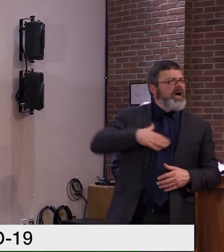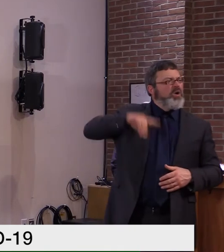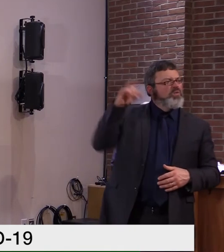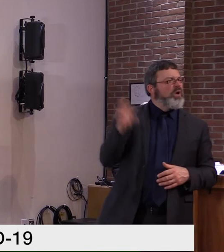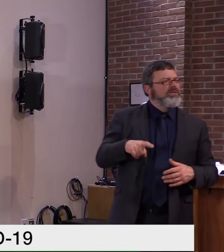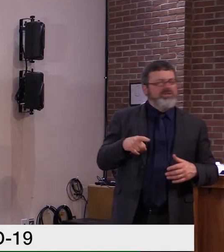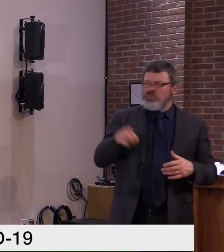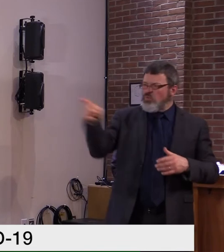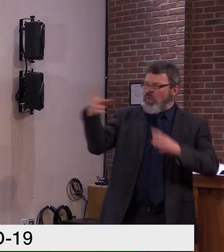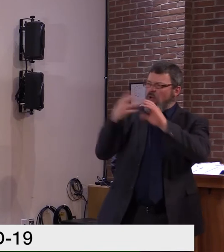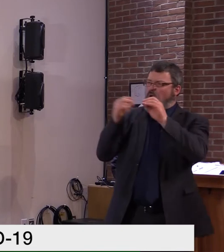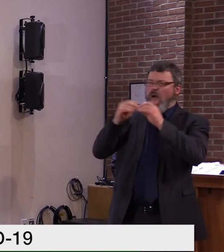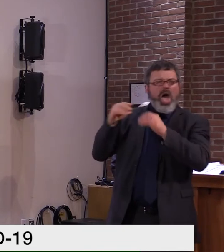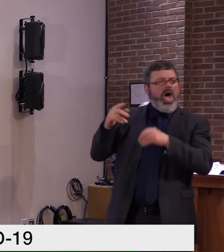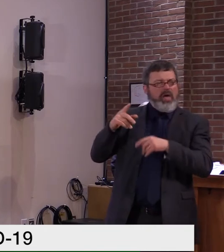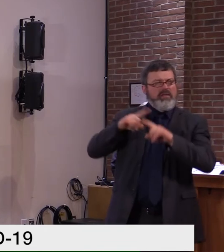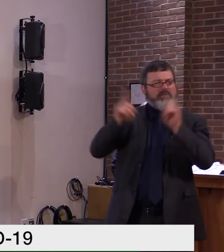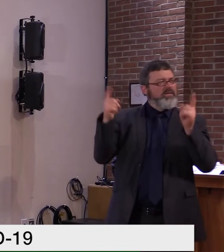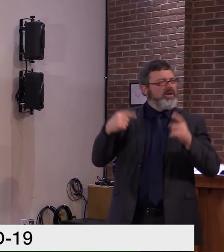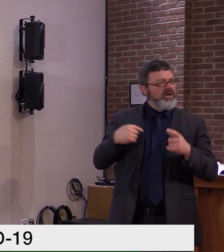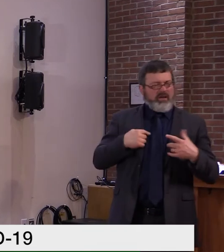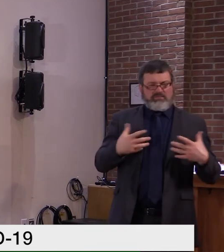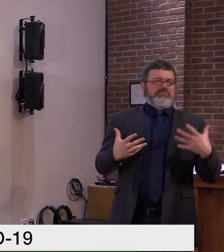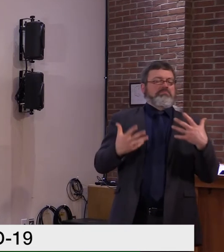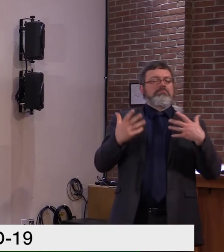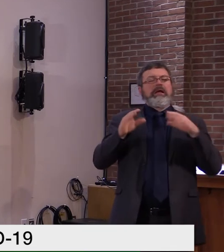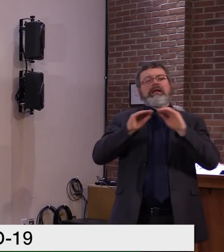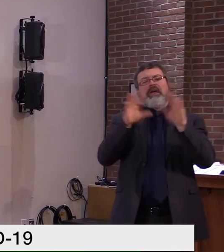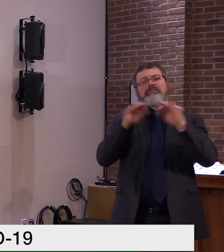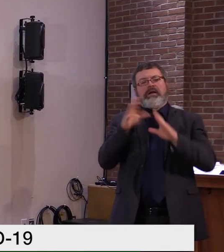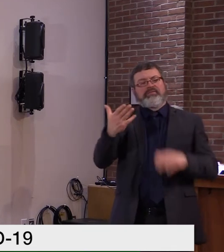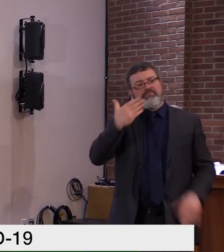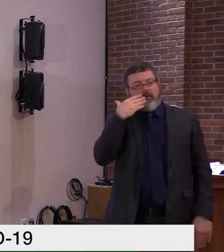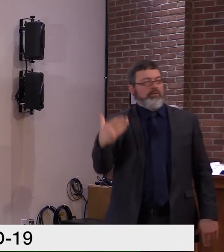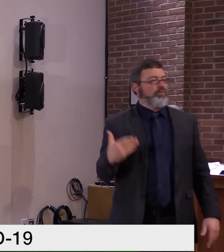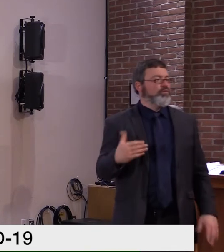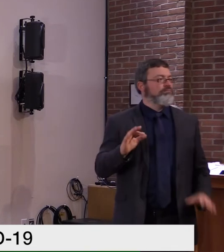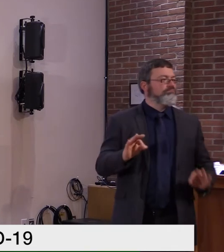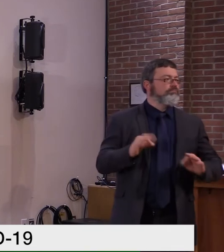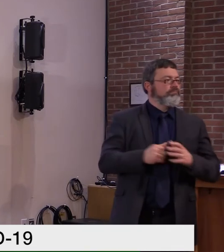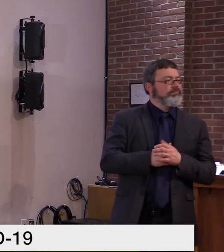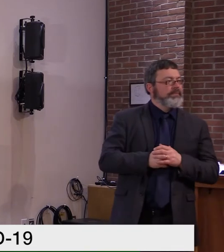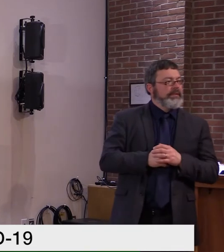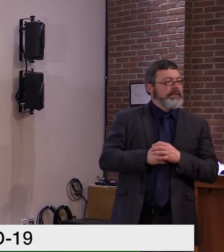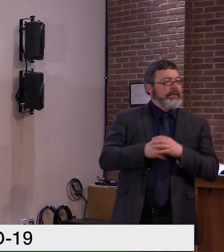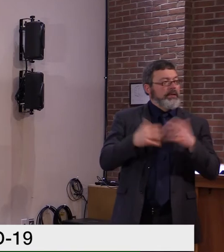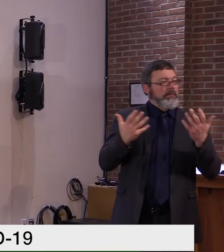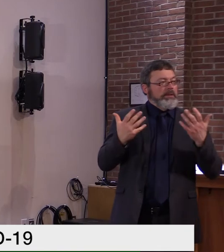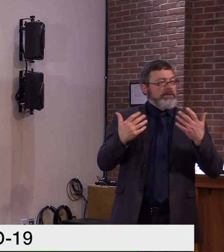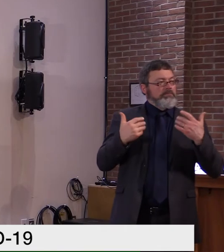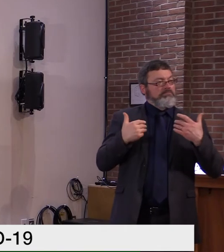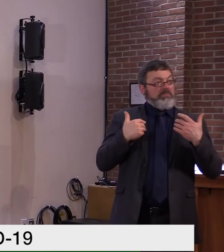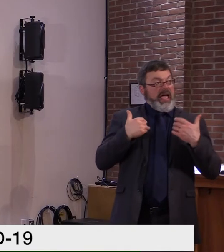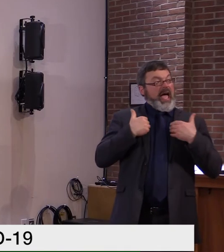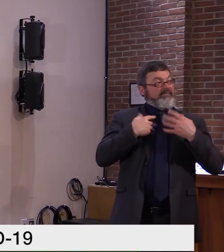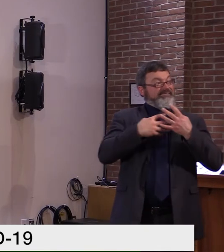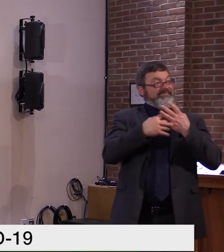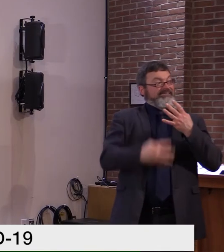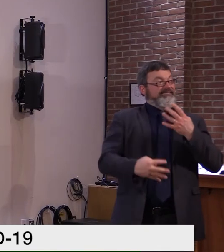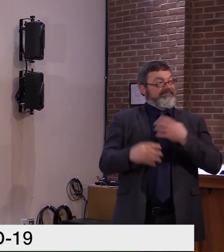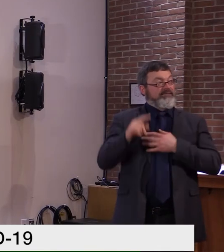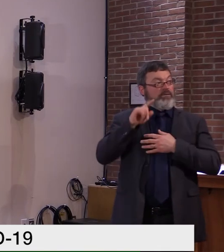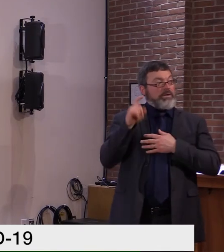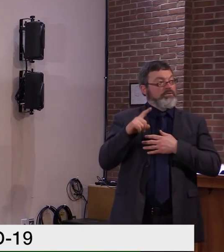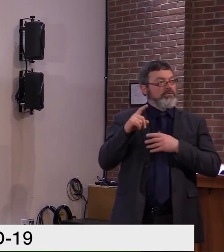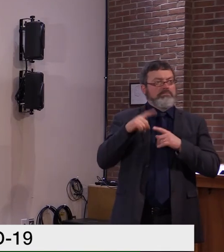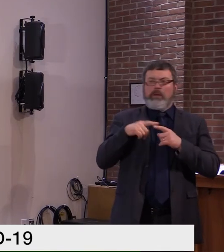I did have a couple other follow-up questions, but I don't know if other people are able to get back on. Yeah, there are a few others that have let